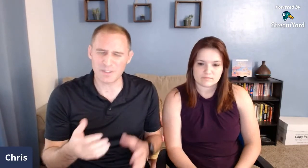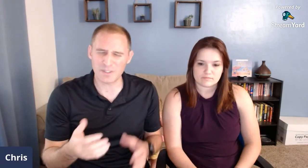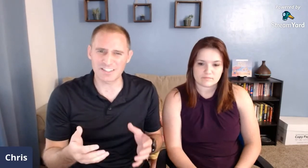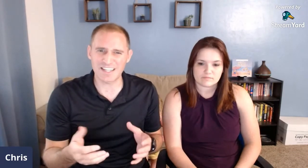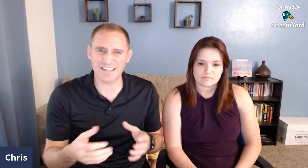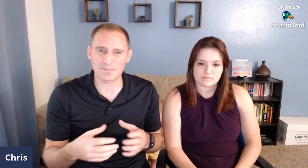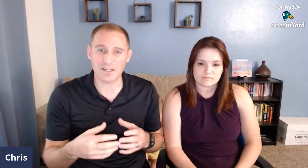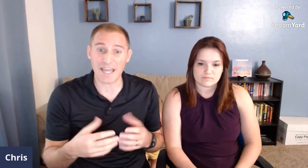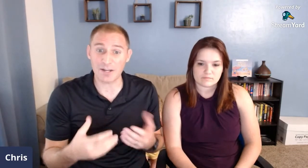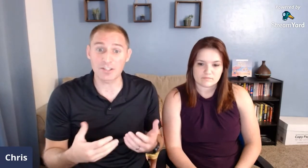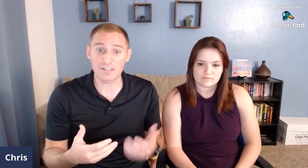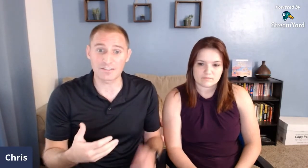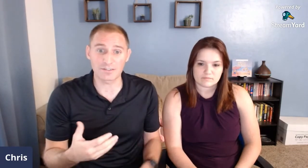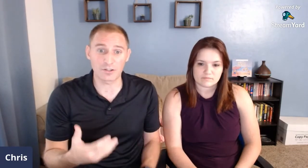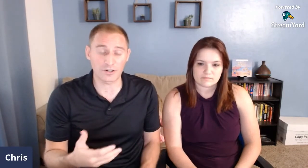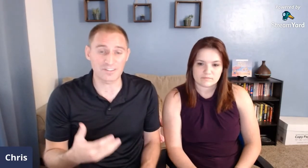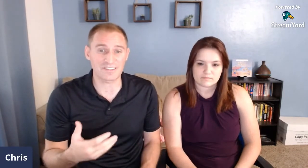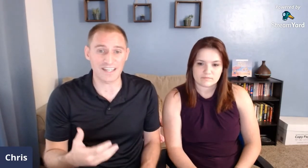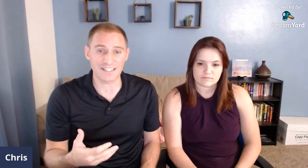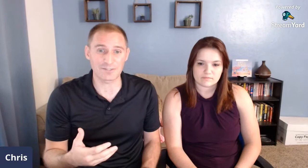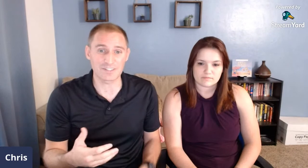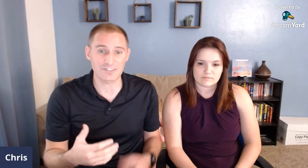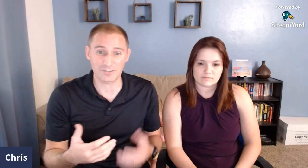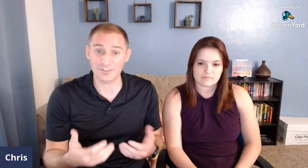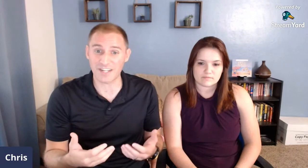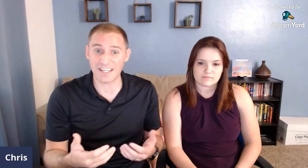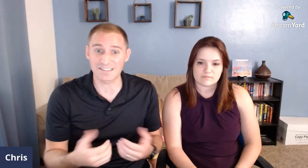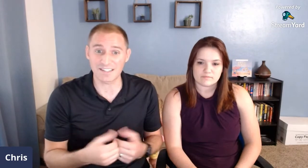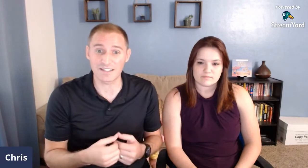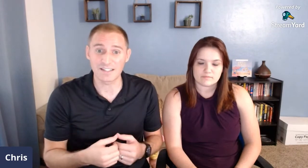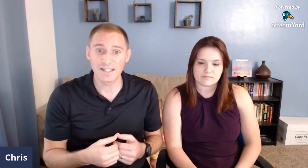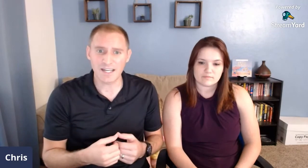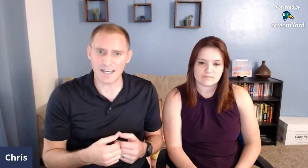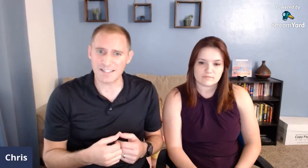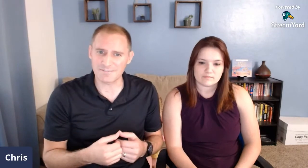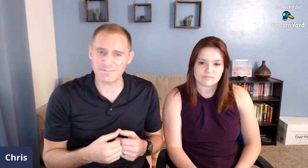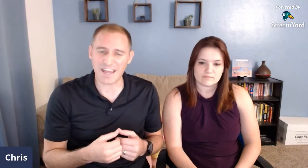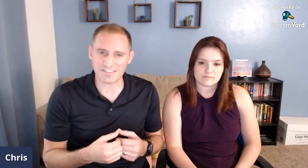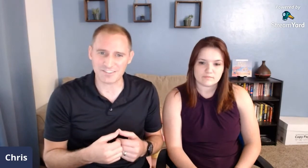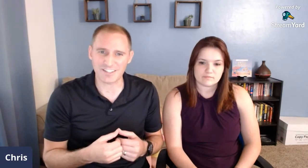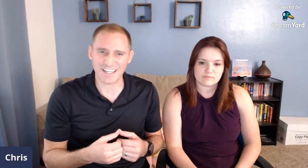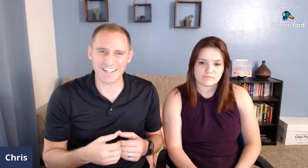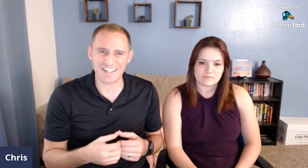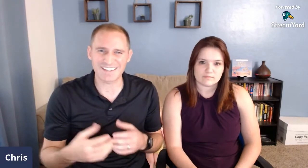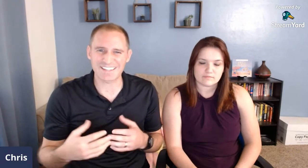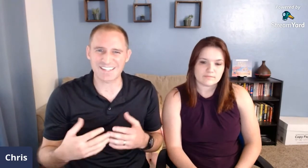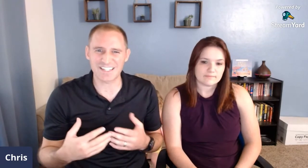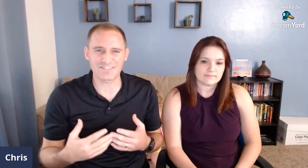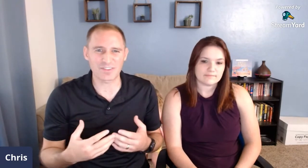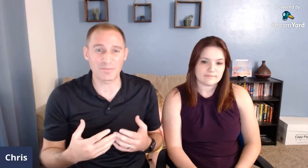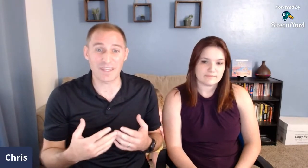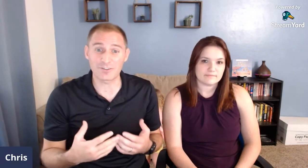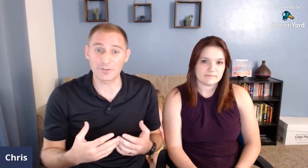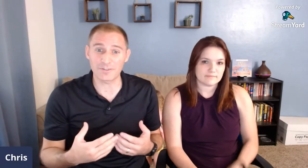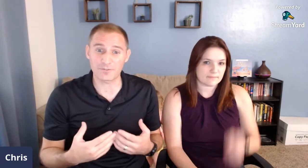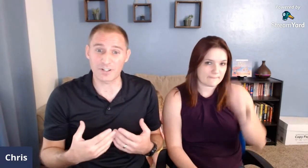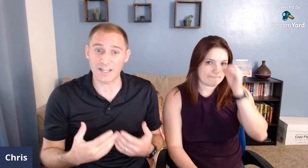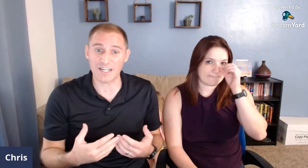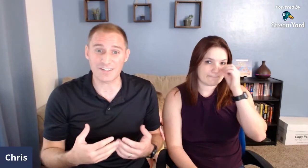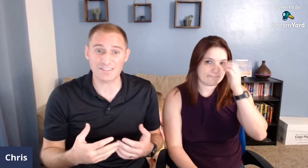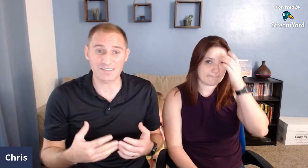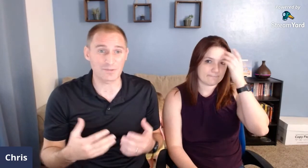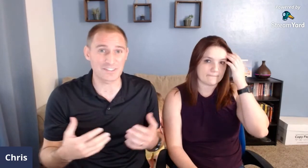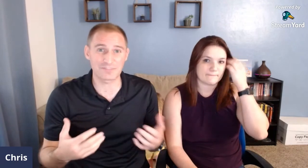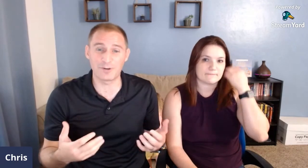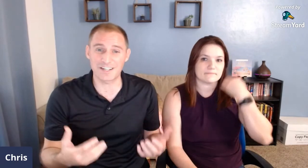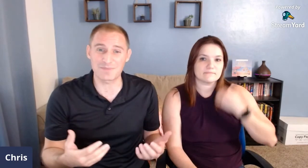a quick little class about how you can learn sign language or learn ASL faster. And I think that's kind of the main goal for a lot